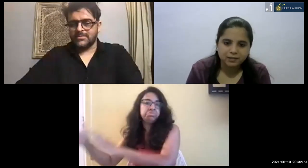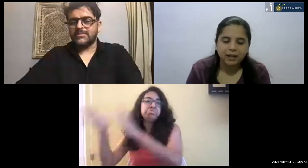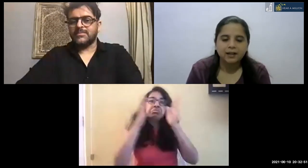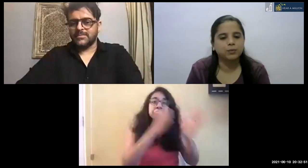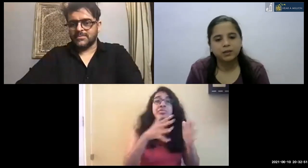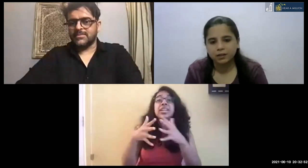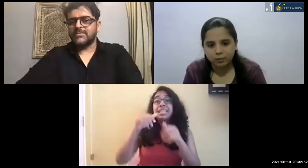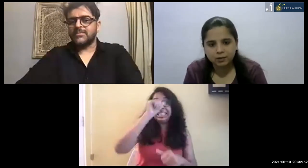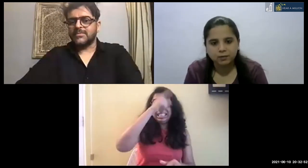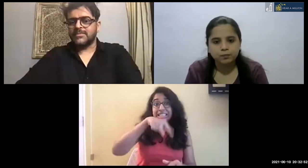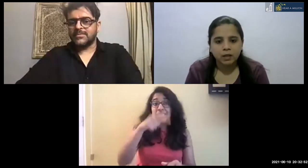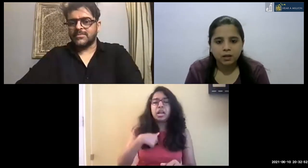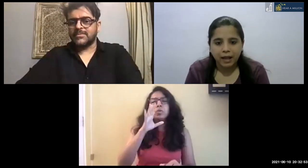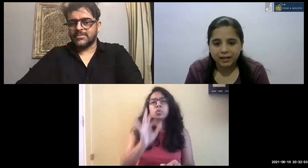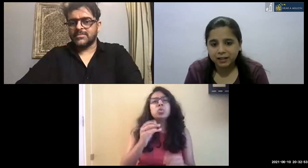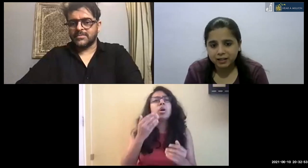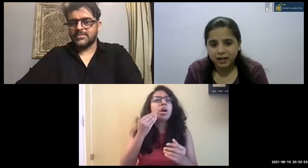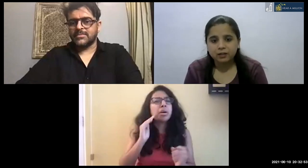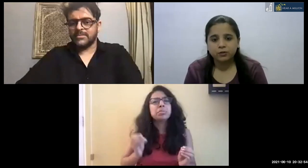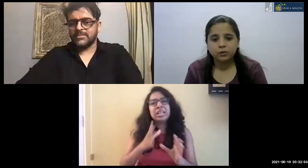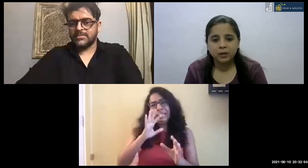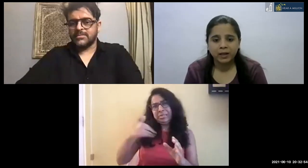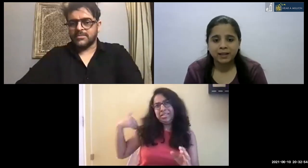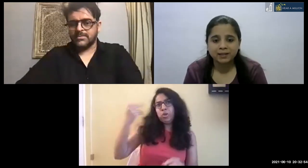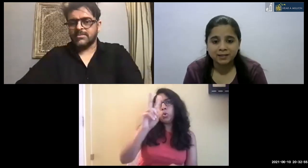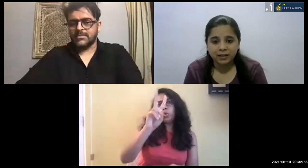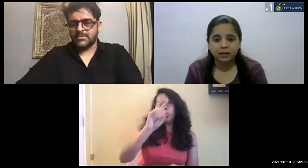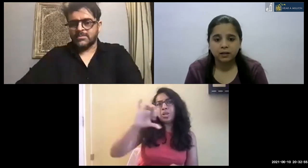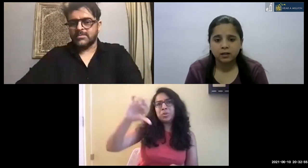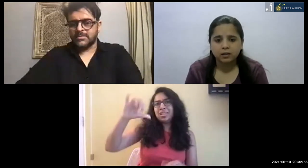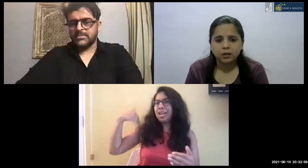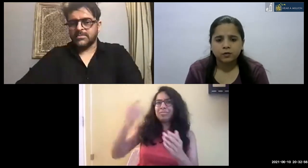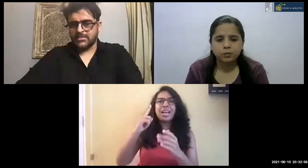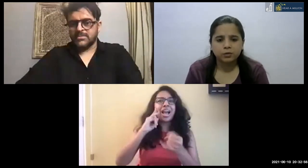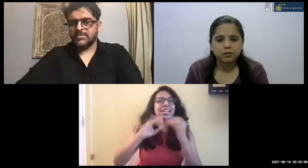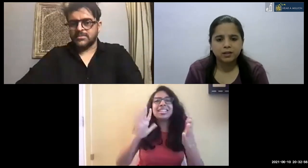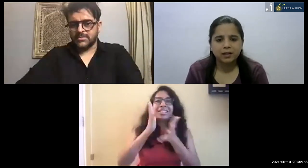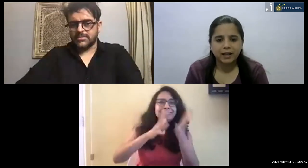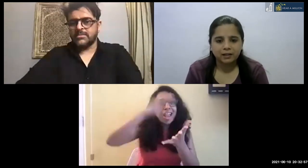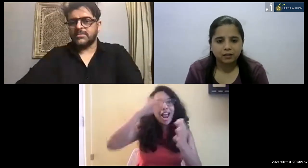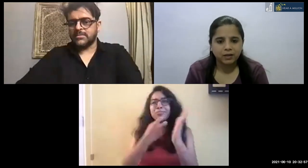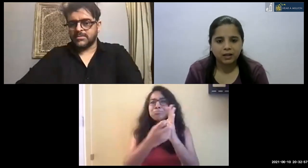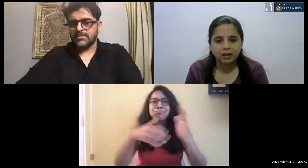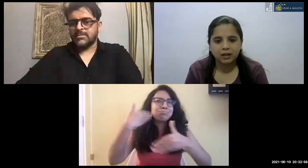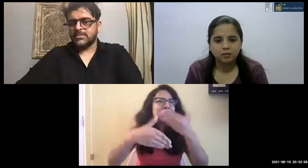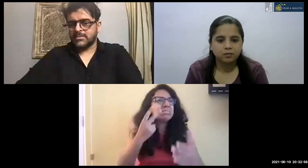their needs and as per their timings. And in India, truly, when I say from